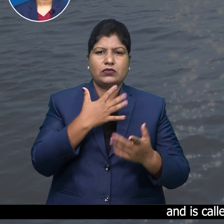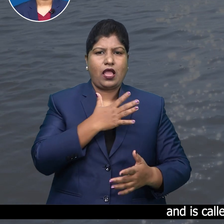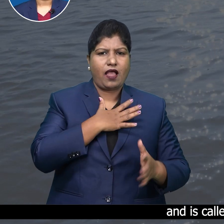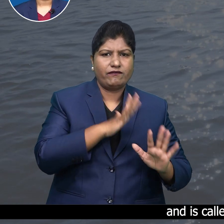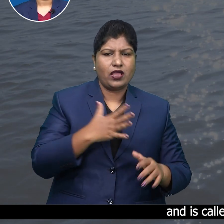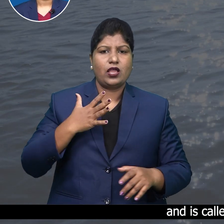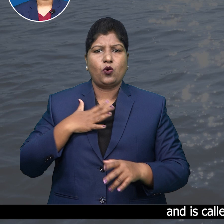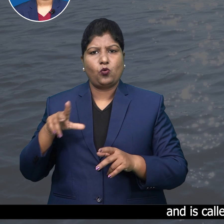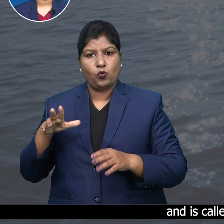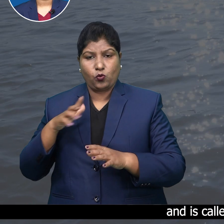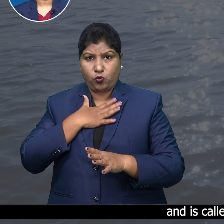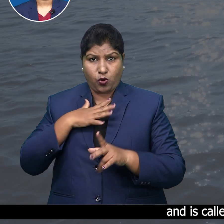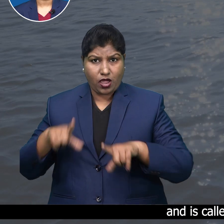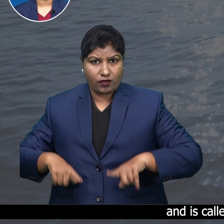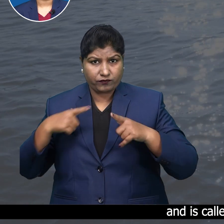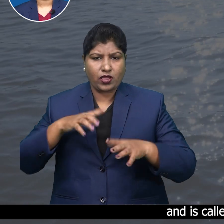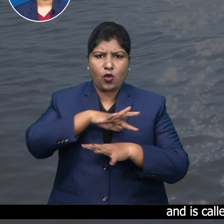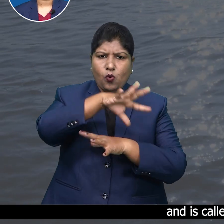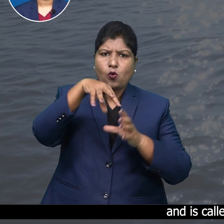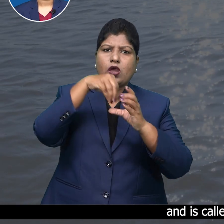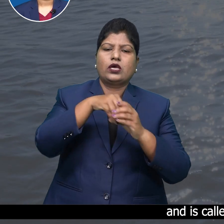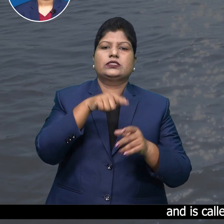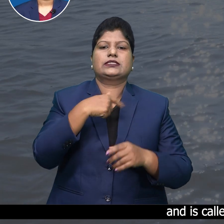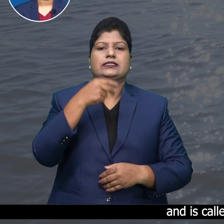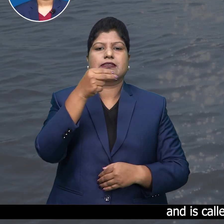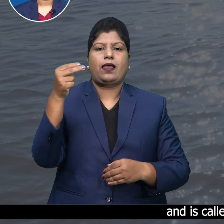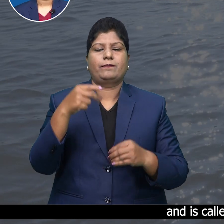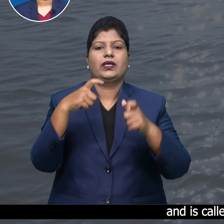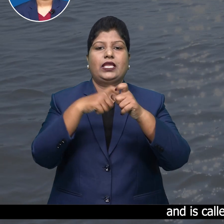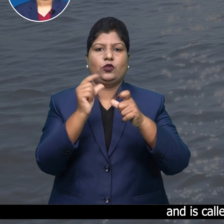and is called eutrophication.